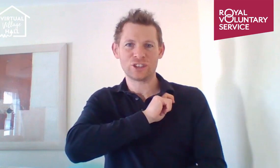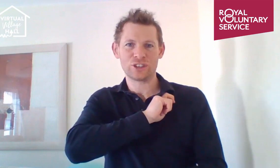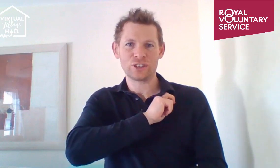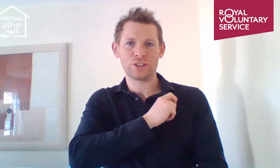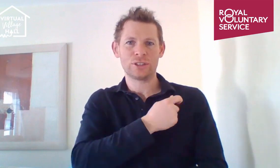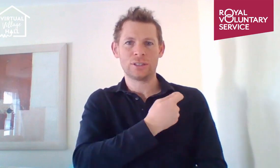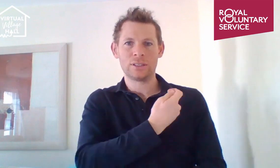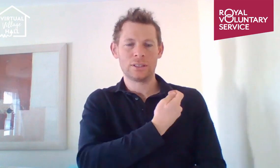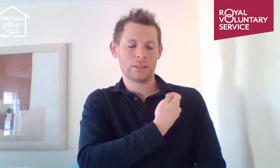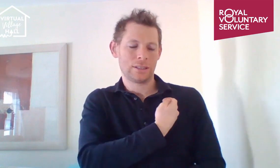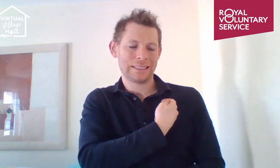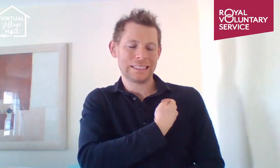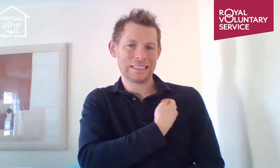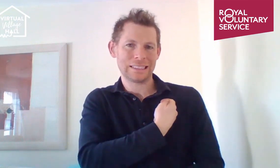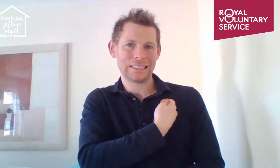Spanish.